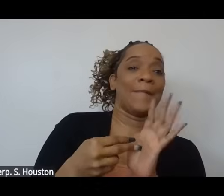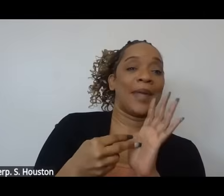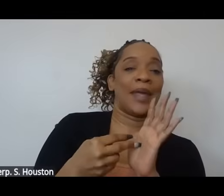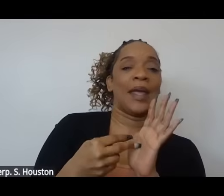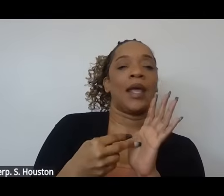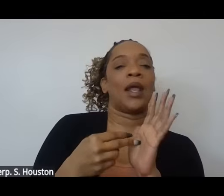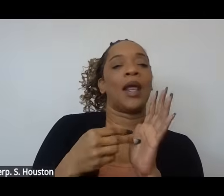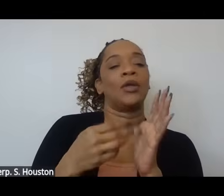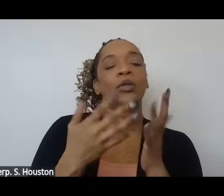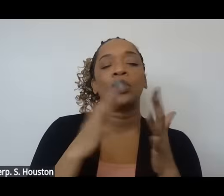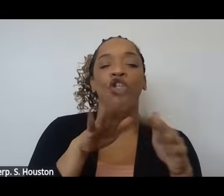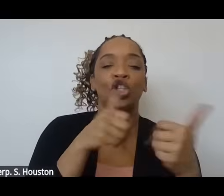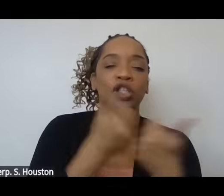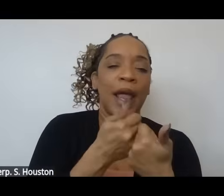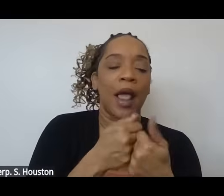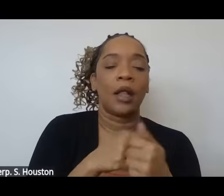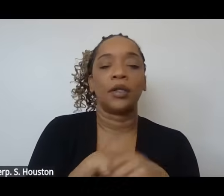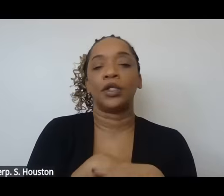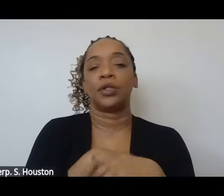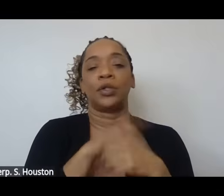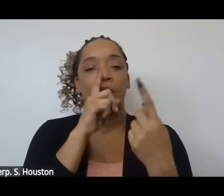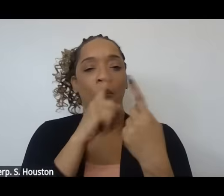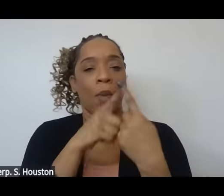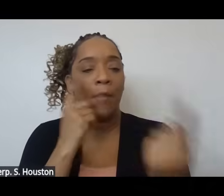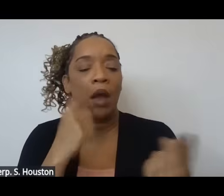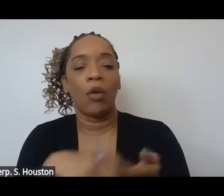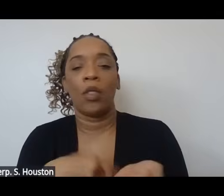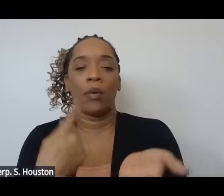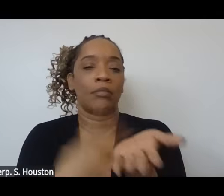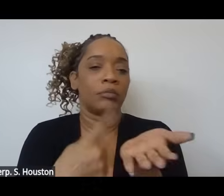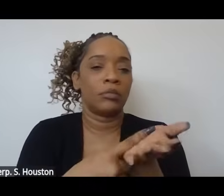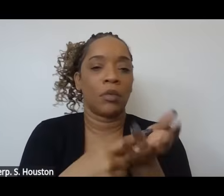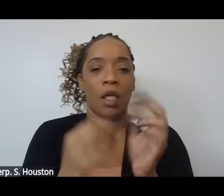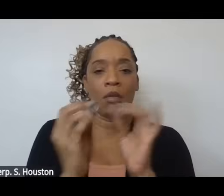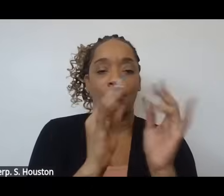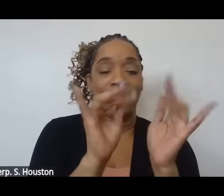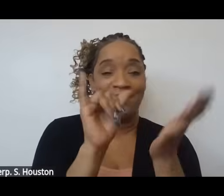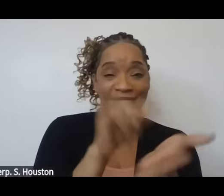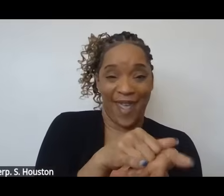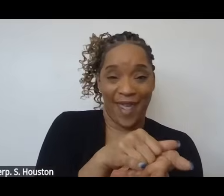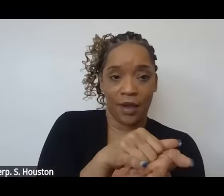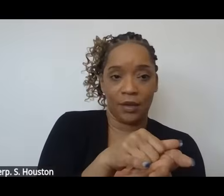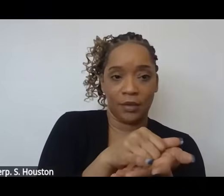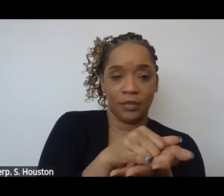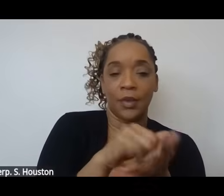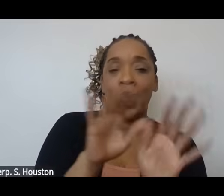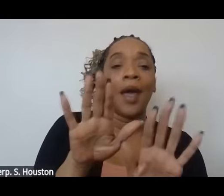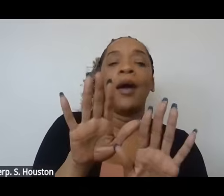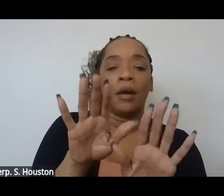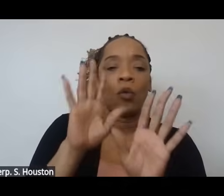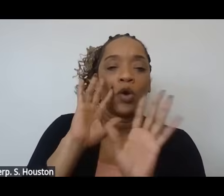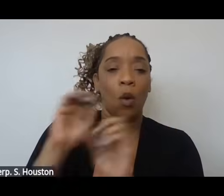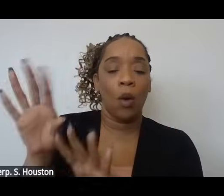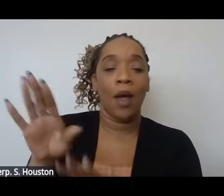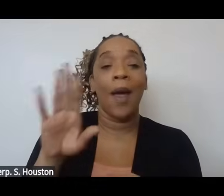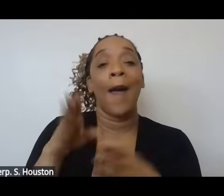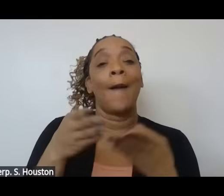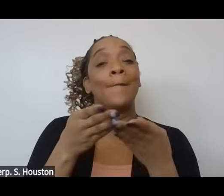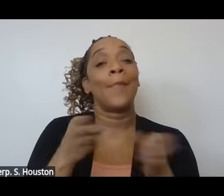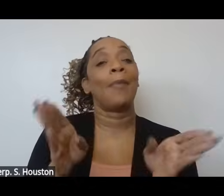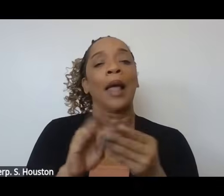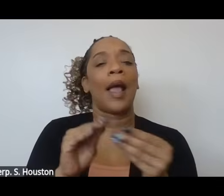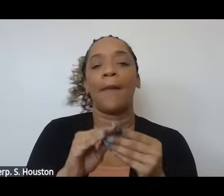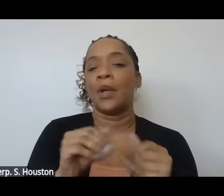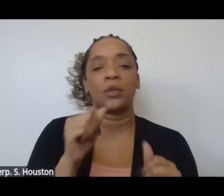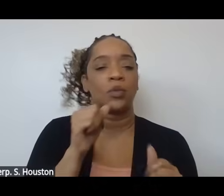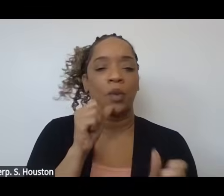the challenge, the rebuttal, like that type of stuff, that back and forth. We would not post public comments, like citizens that are just voters that are